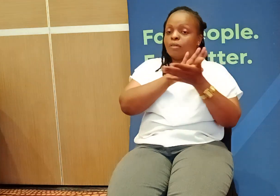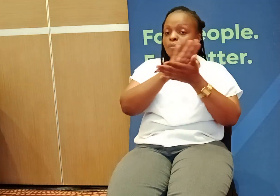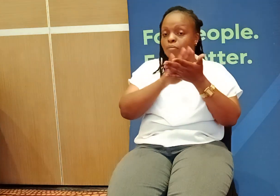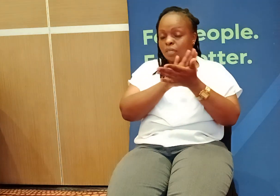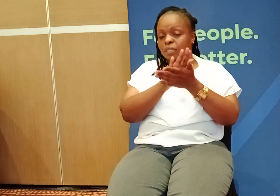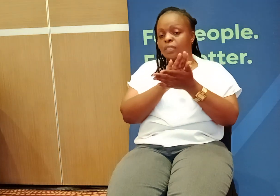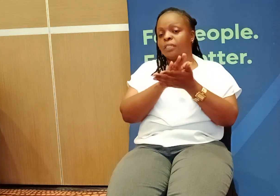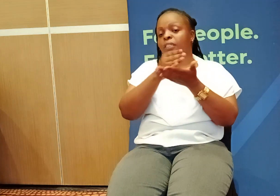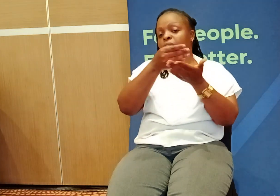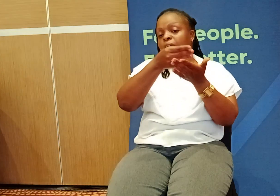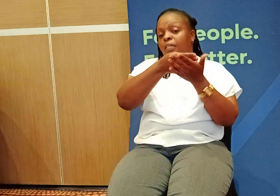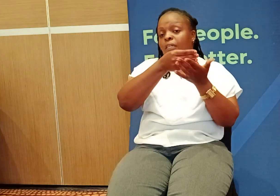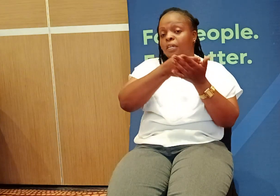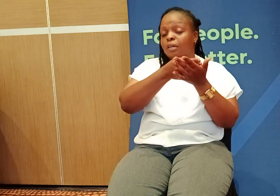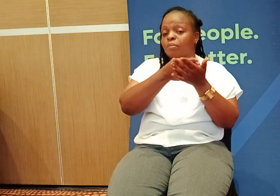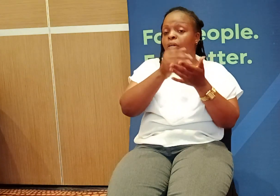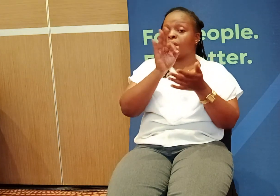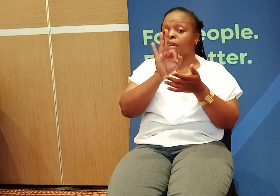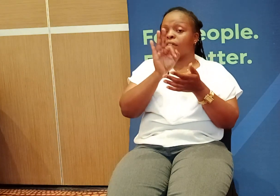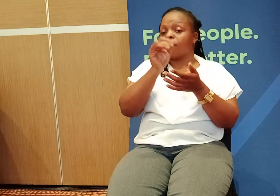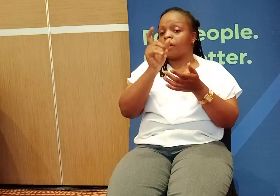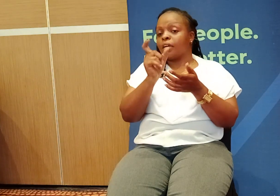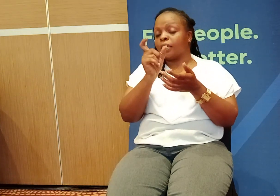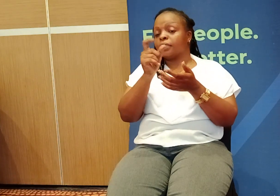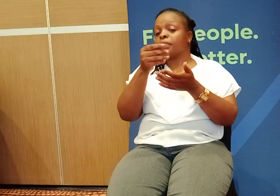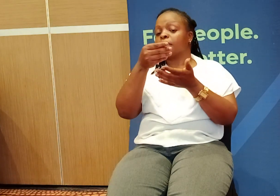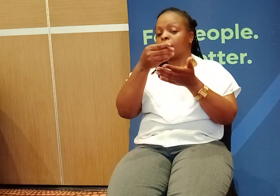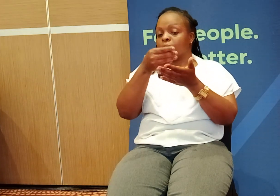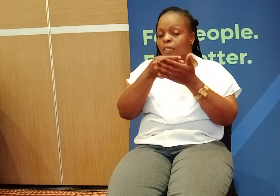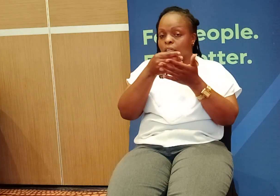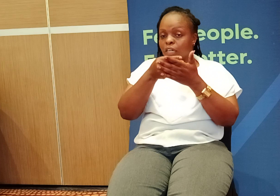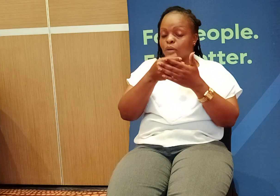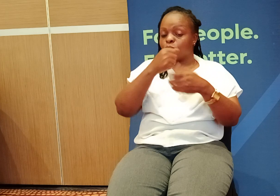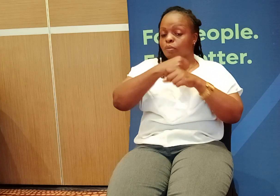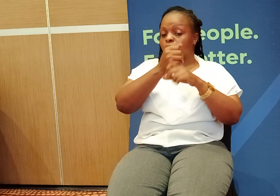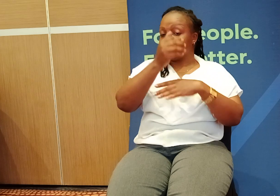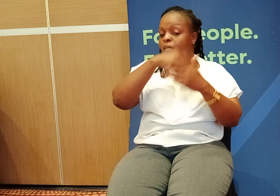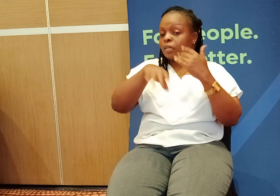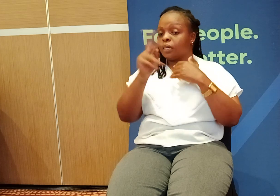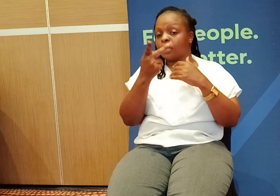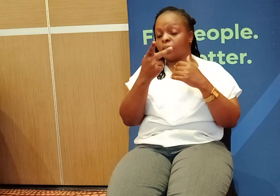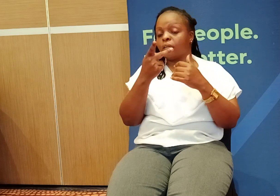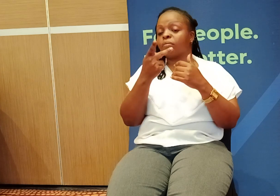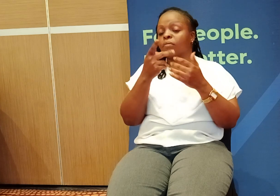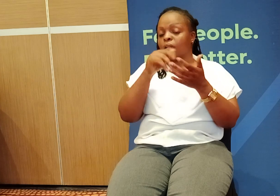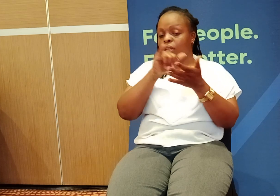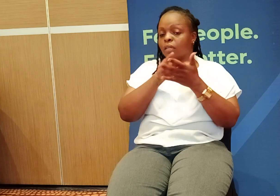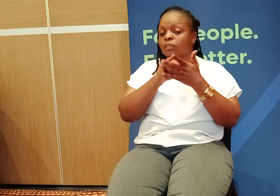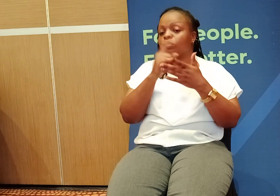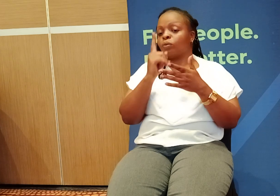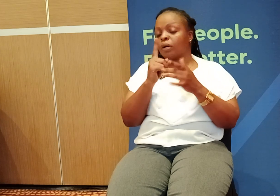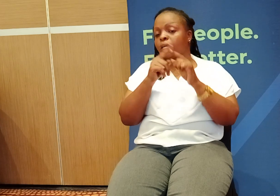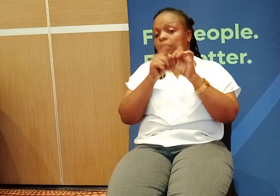income, FX income that we made, especially in Kenya, I would say was one of those exceptional